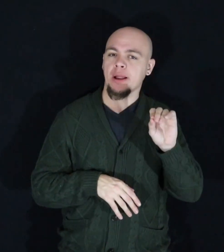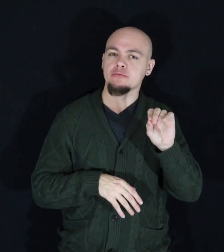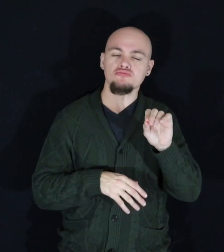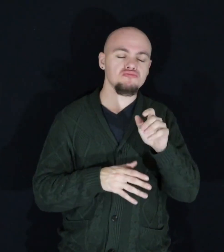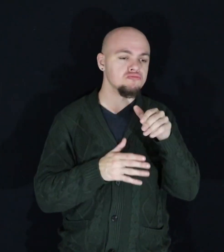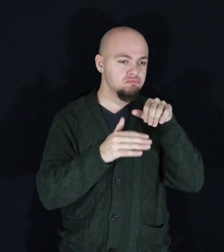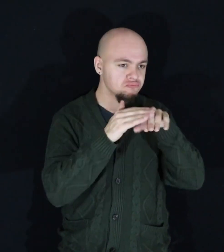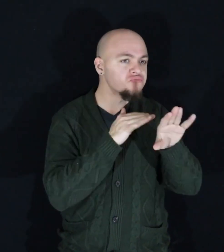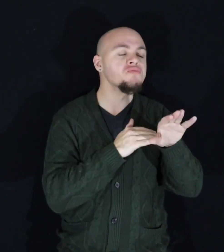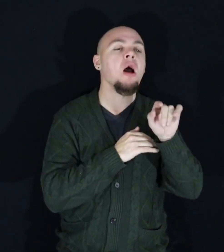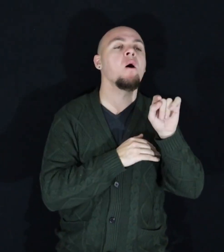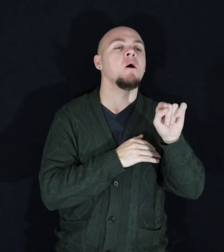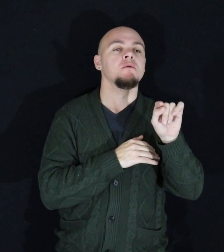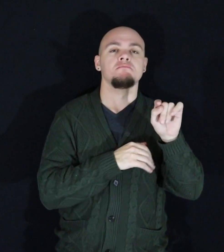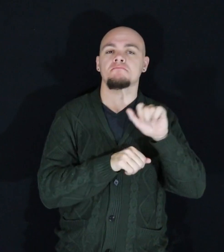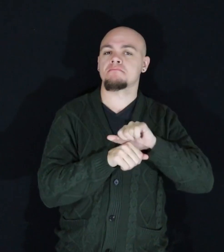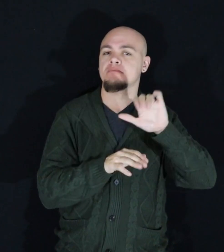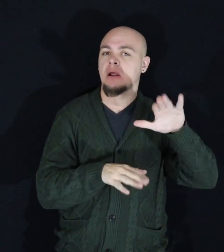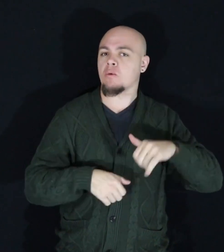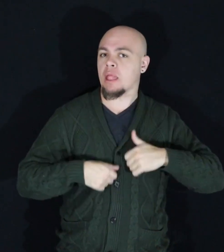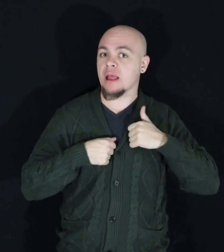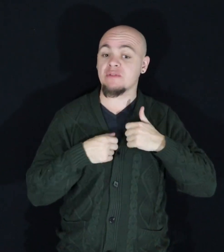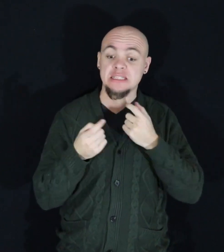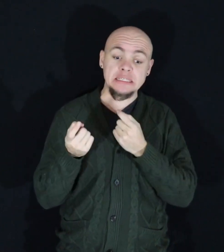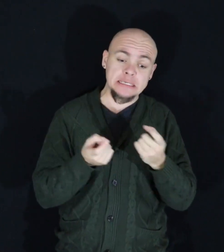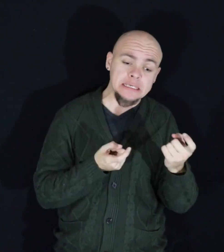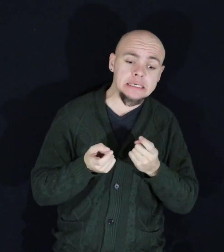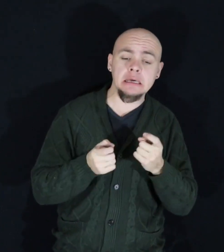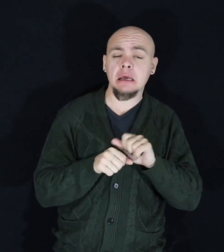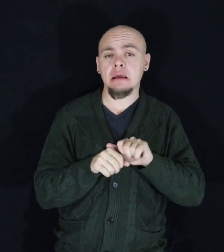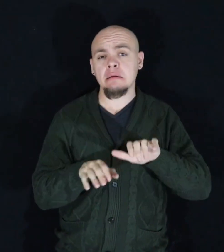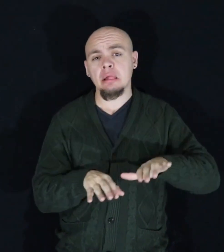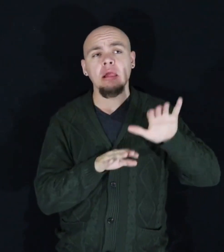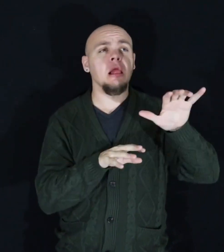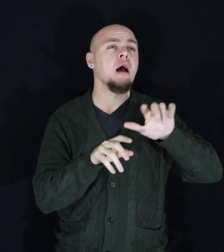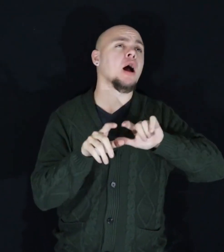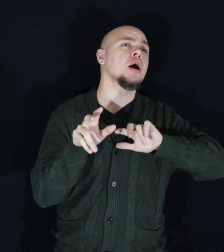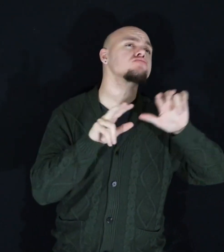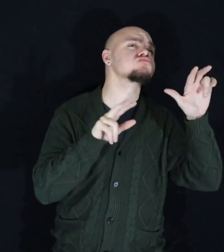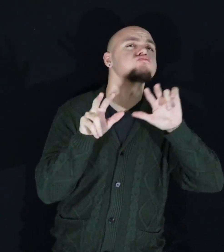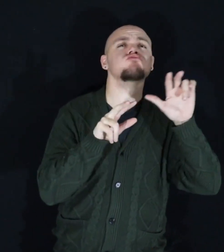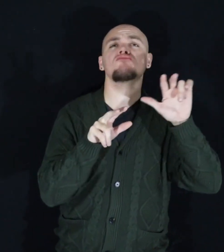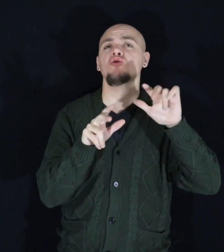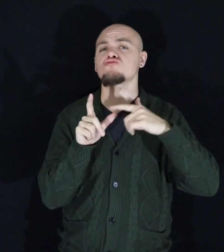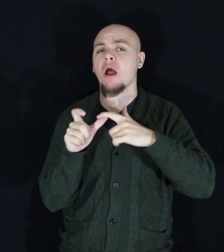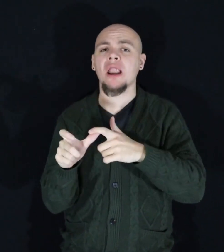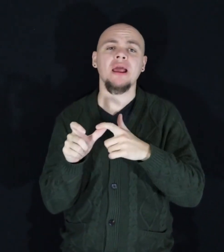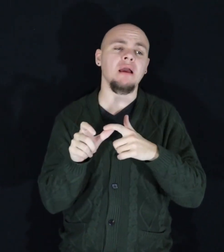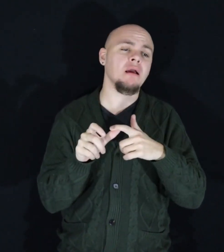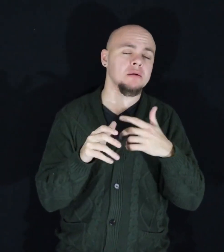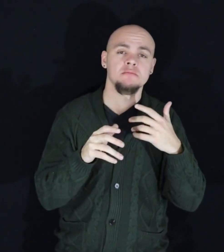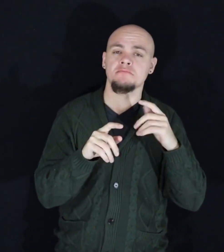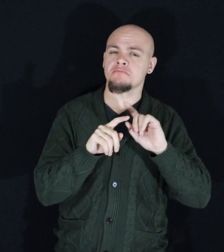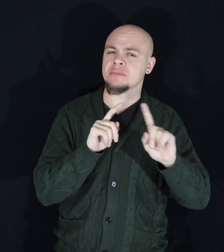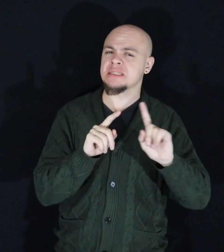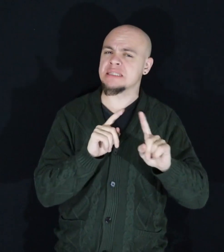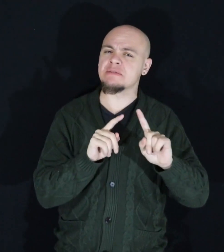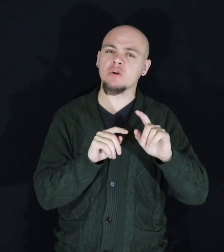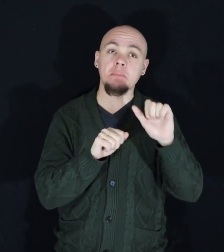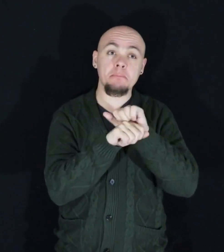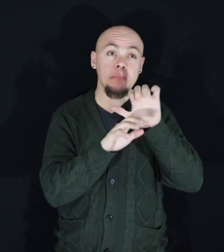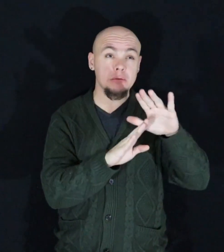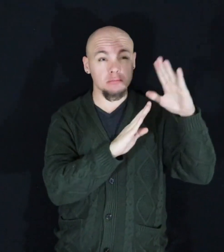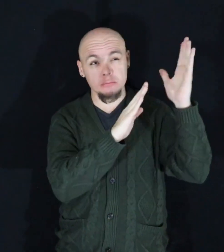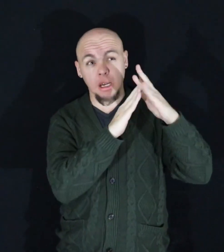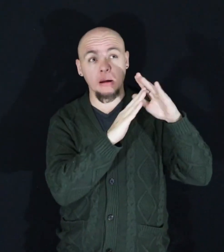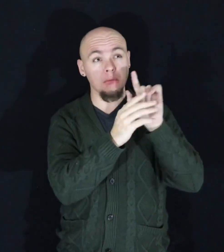myself in mountain life. From skiing to climbing, running to hiking, and tagging multiple peaks in short amounts of time, I found that